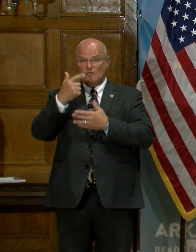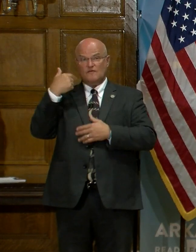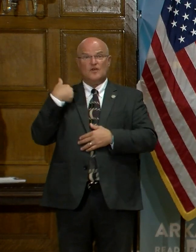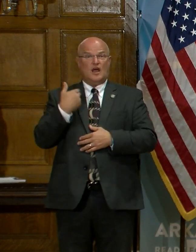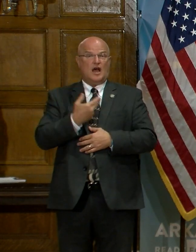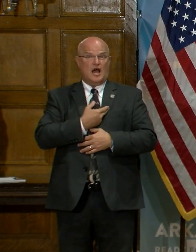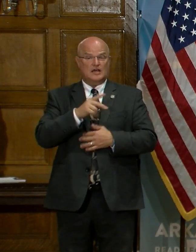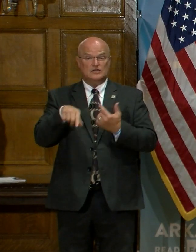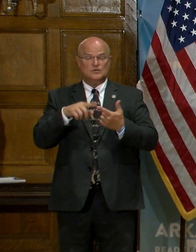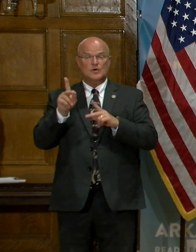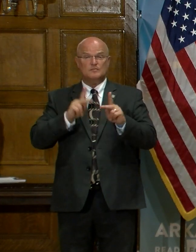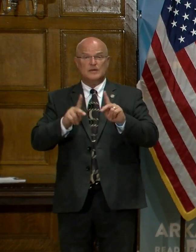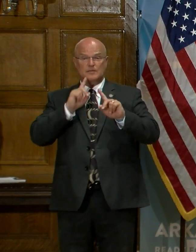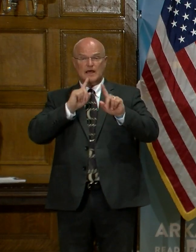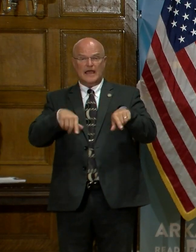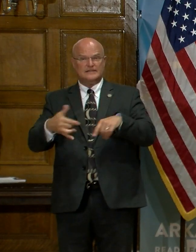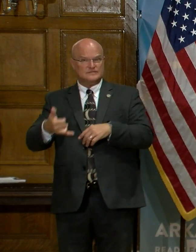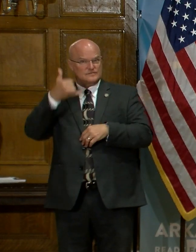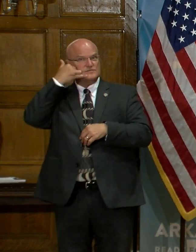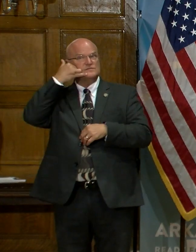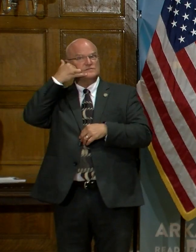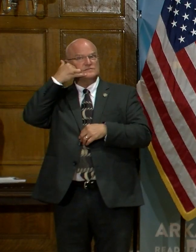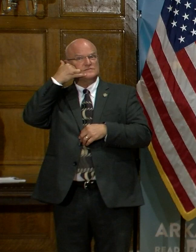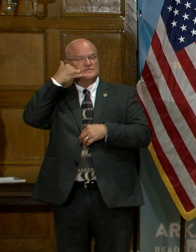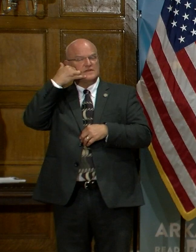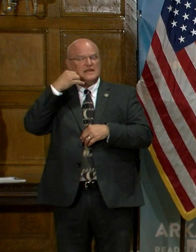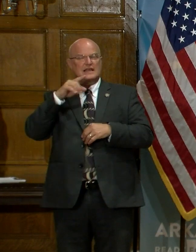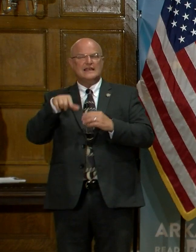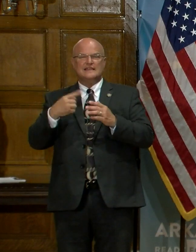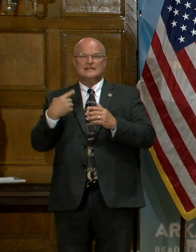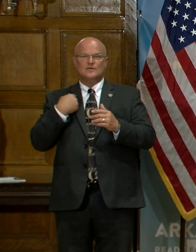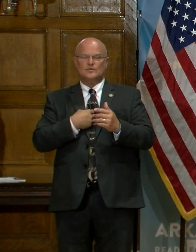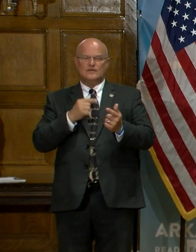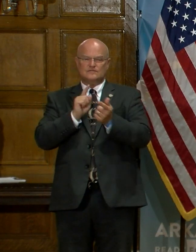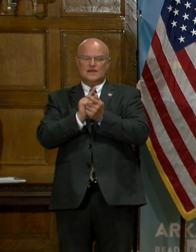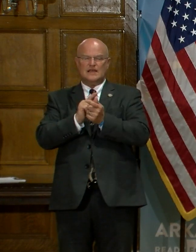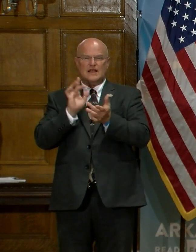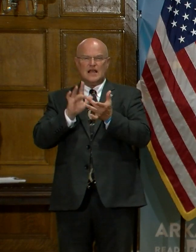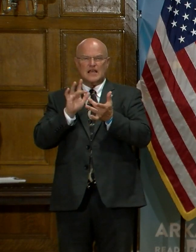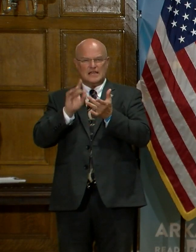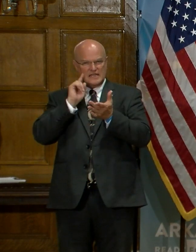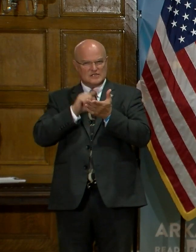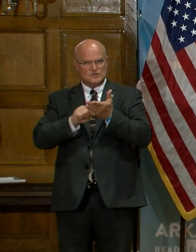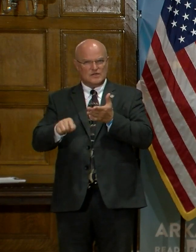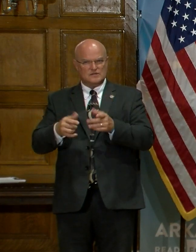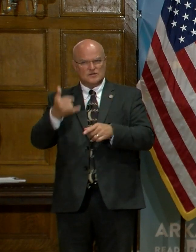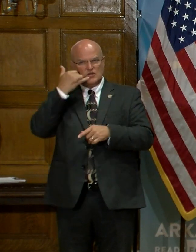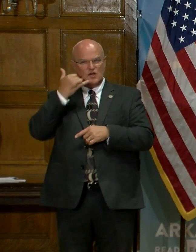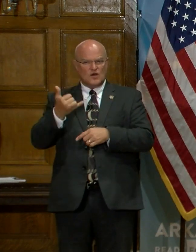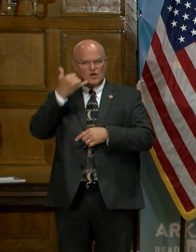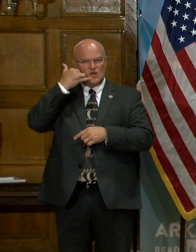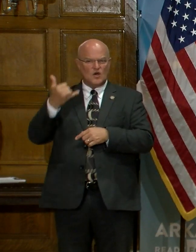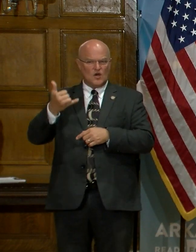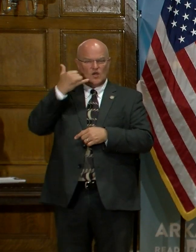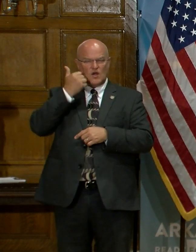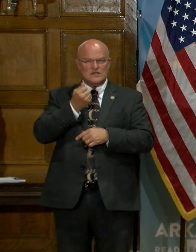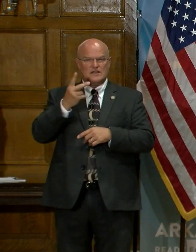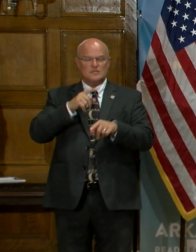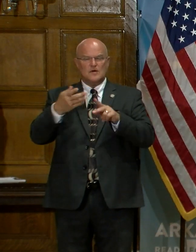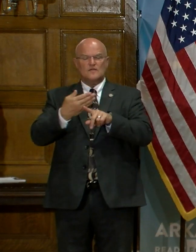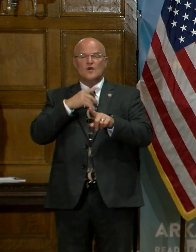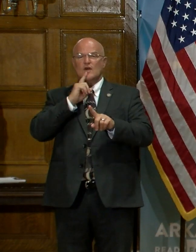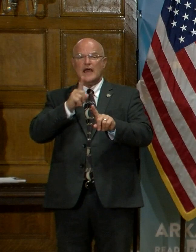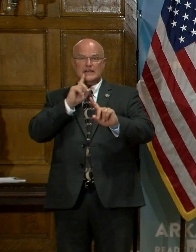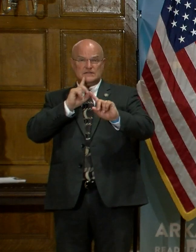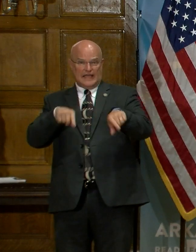for us when people answer on the first ring. This is something that we've encountered, our contact tracers having to call multiple times before the